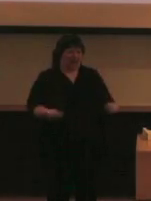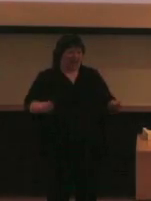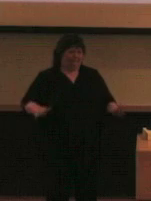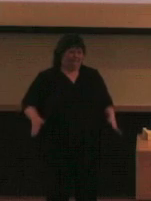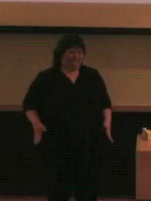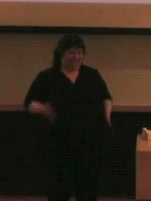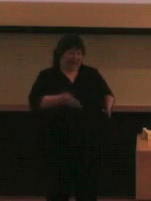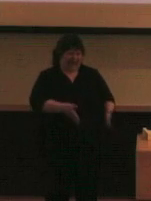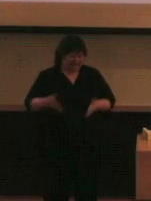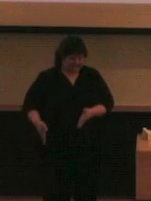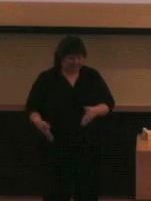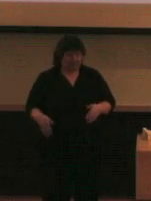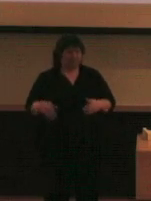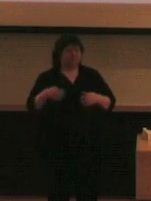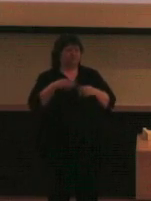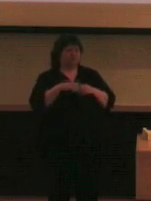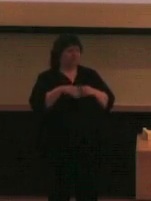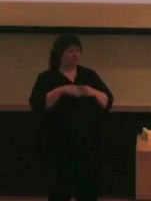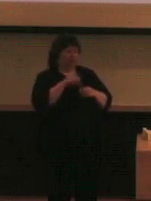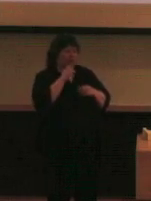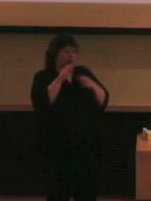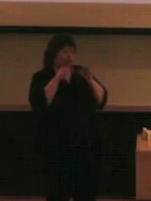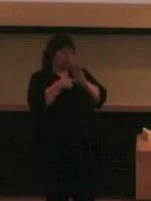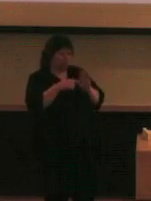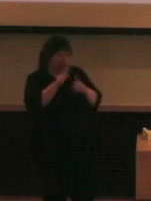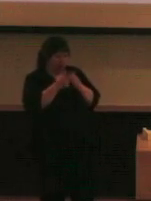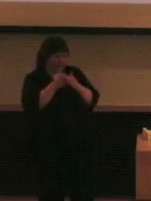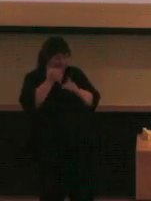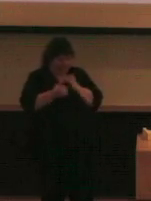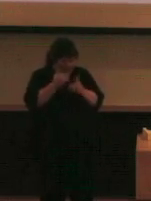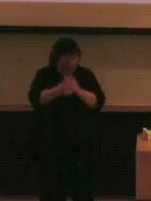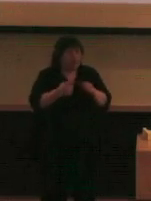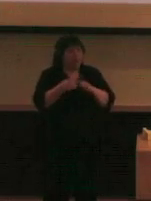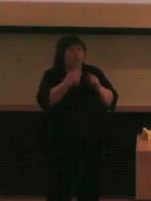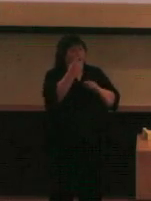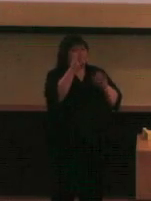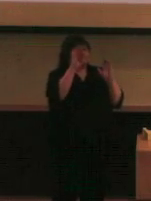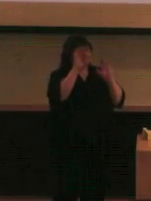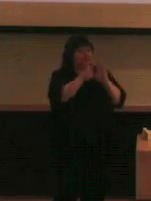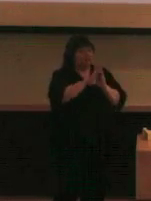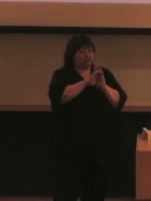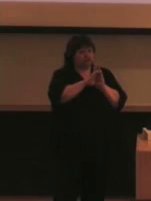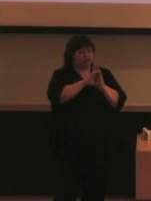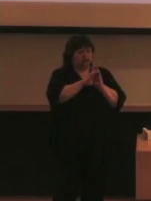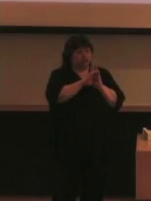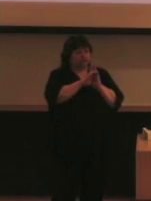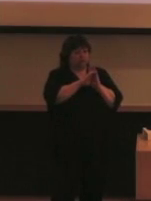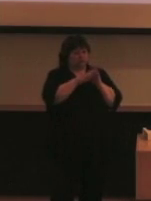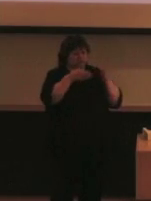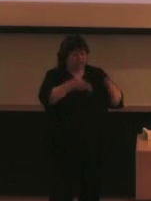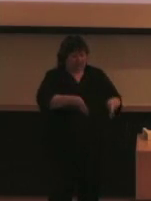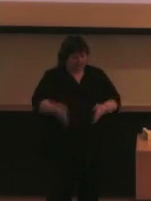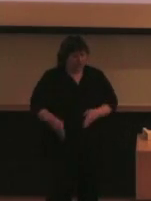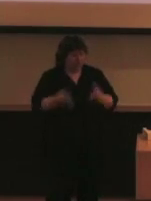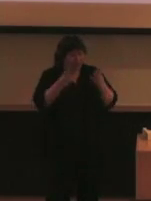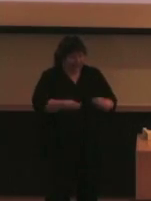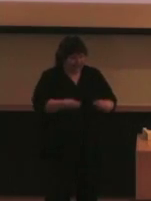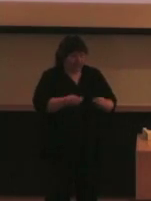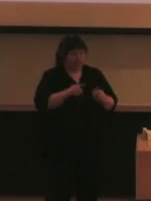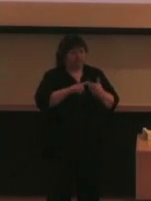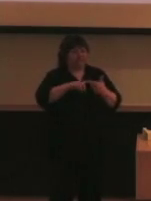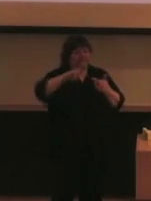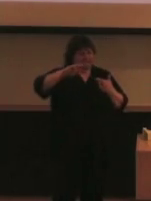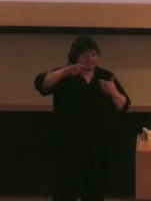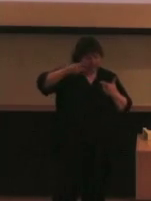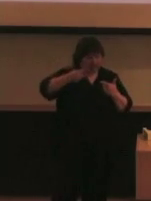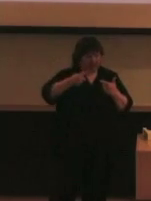pants. Well, we needed to, and I'm not going to go through every different step, but one of the pictures that were the next step was we needed to educate him to